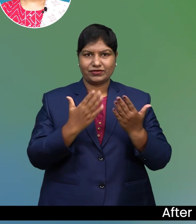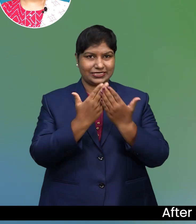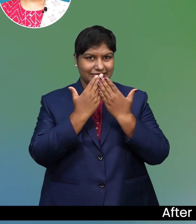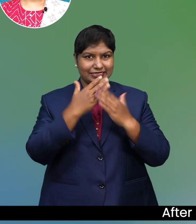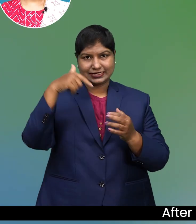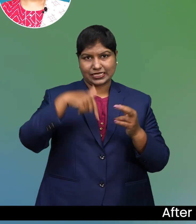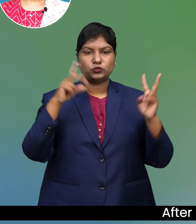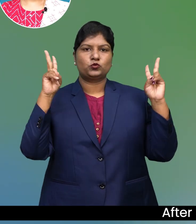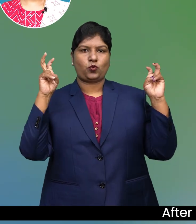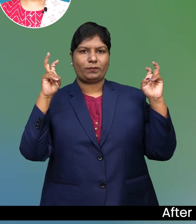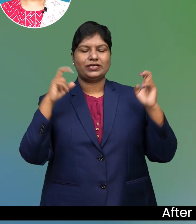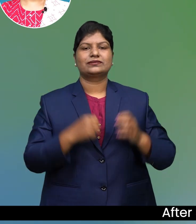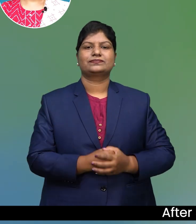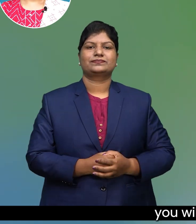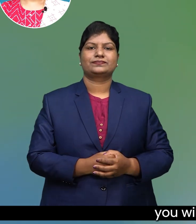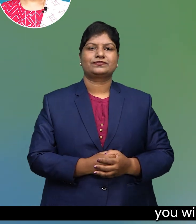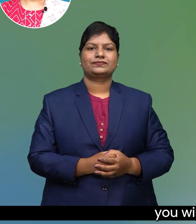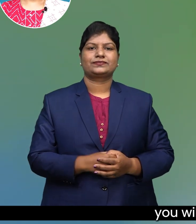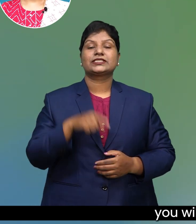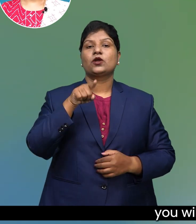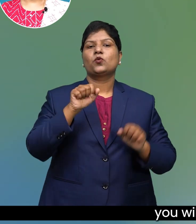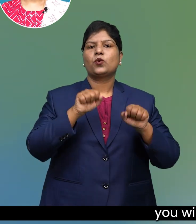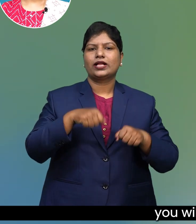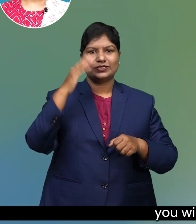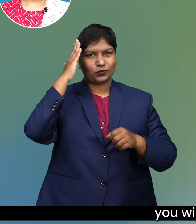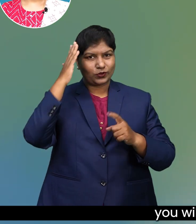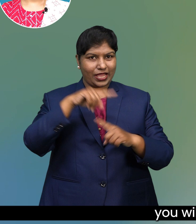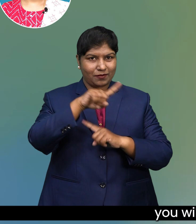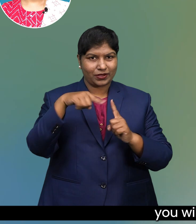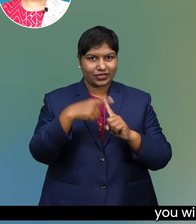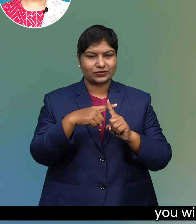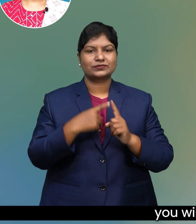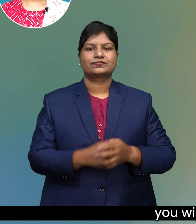this topic, you will be knowing about